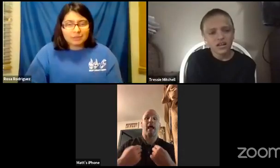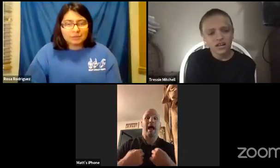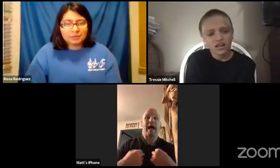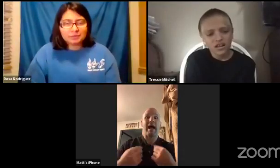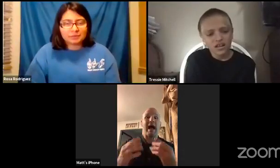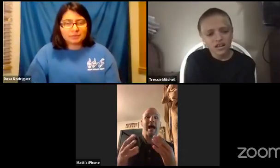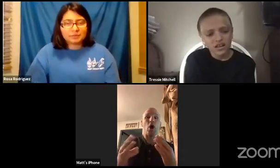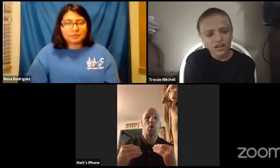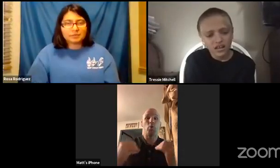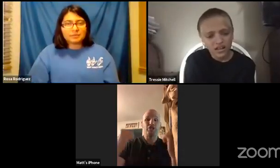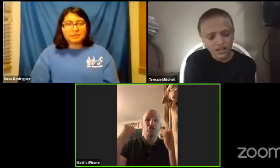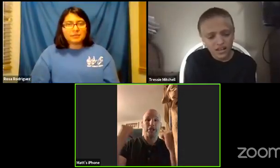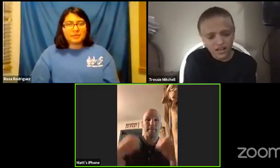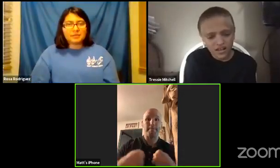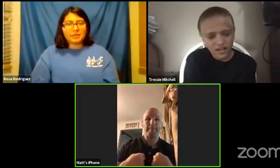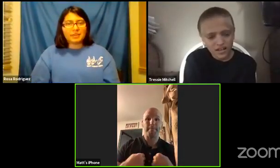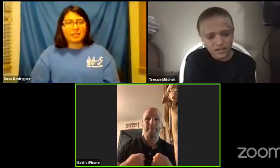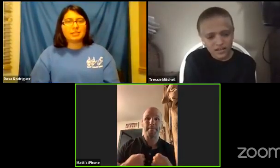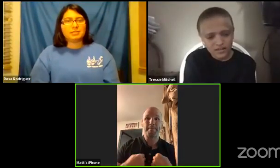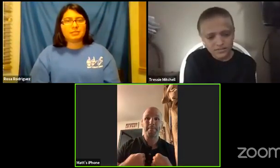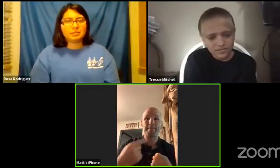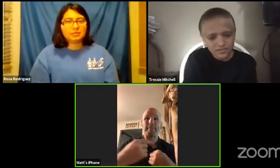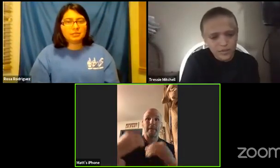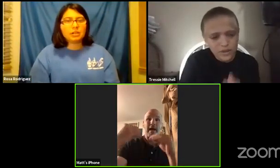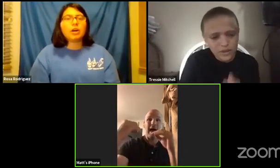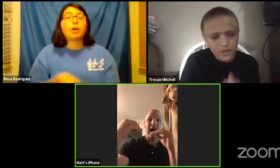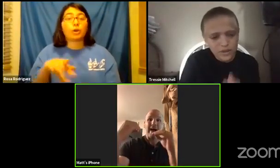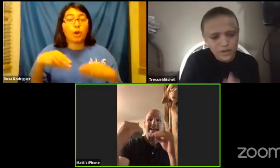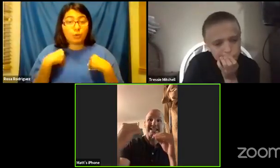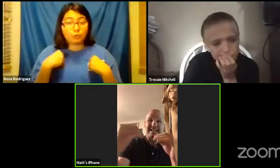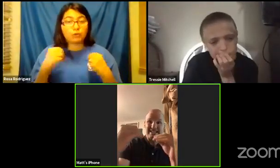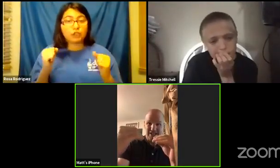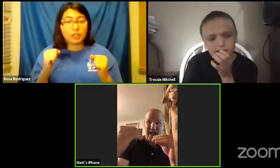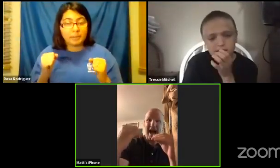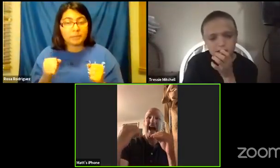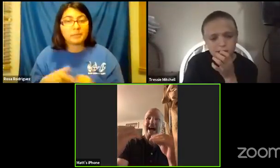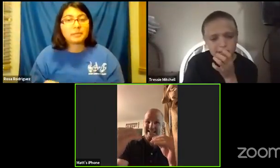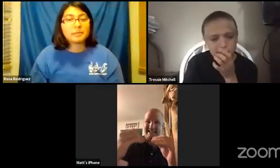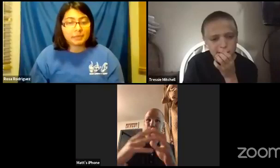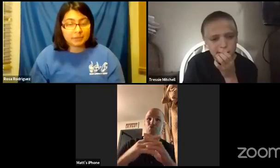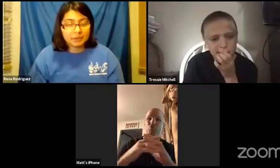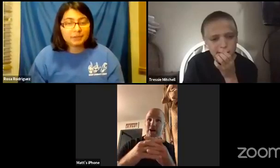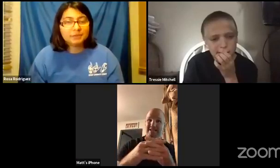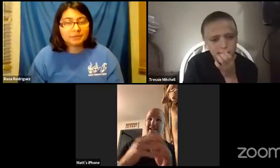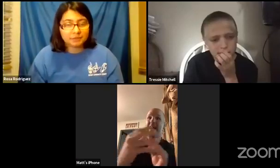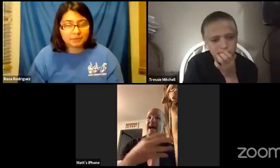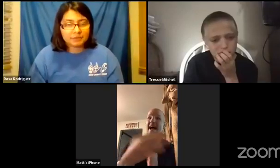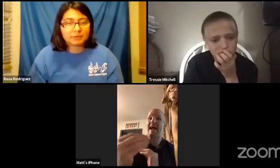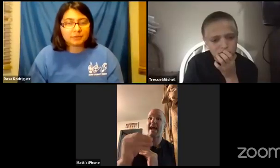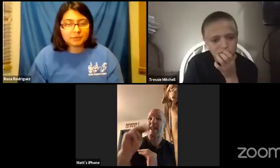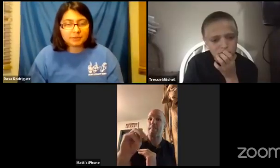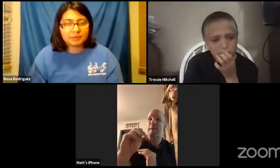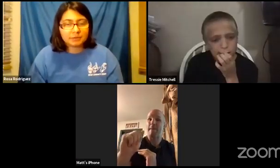after wrestling, what are you gonna do next? Well, I own a gym. Yeah.